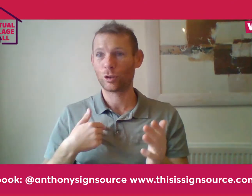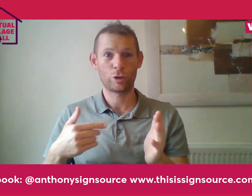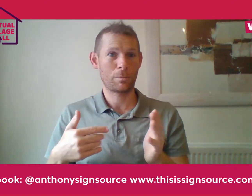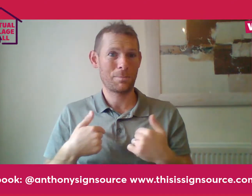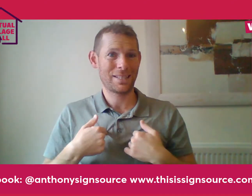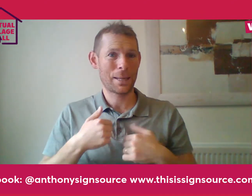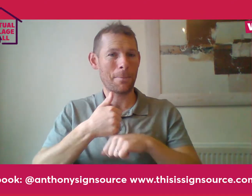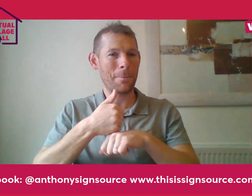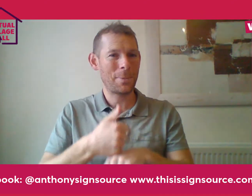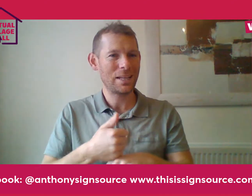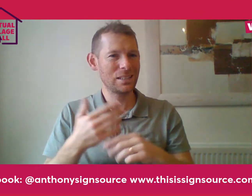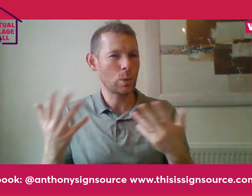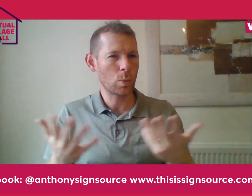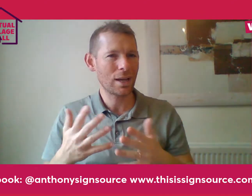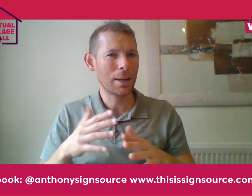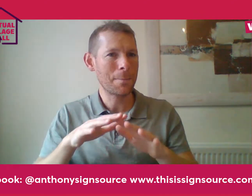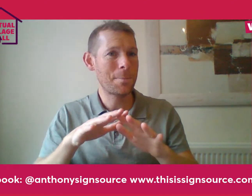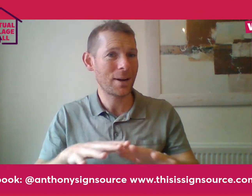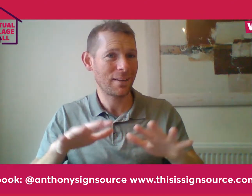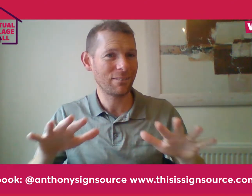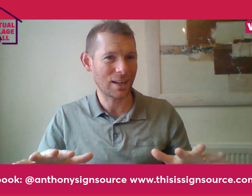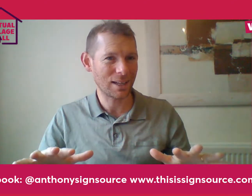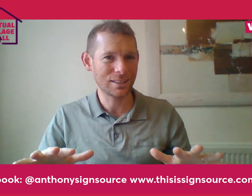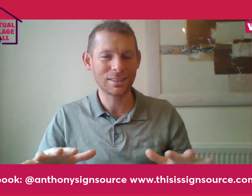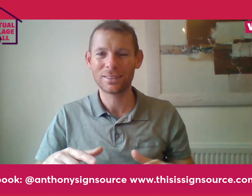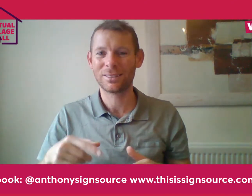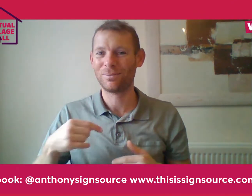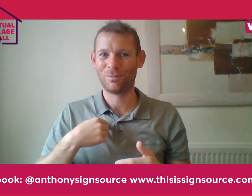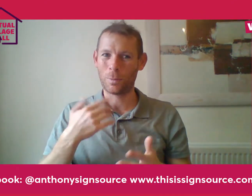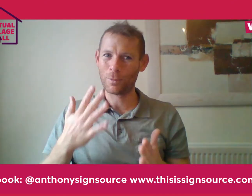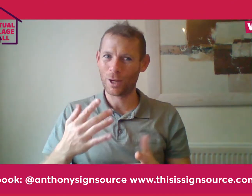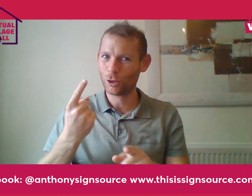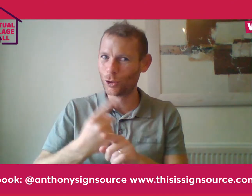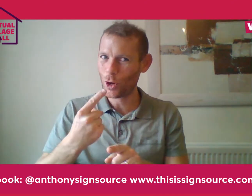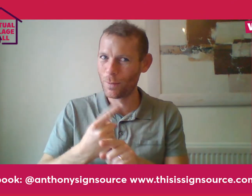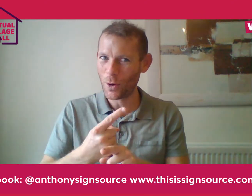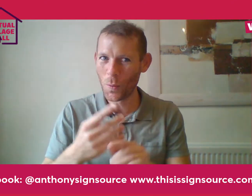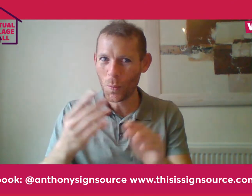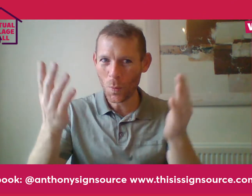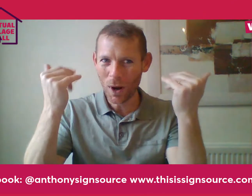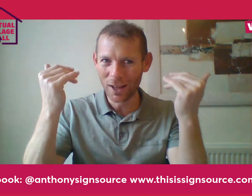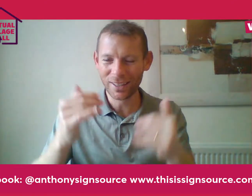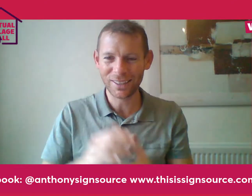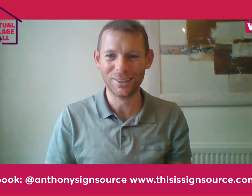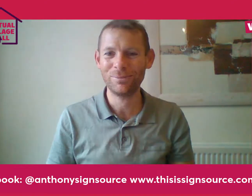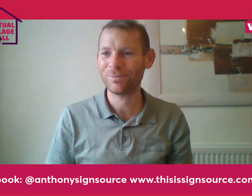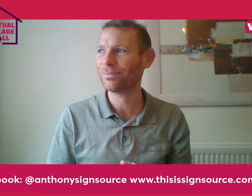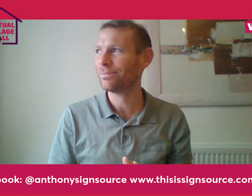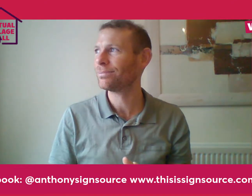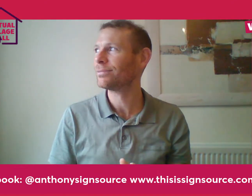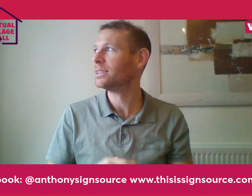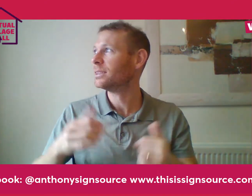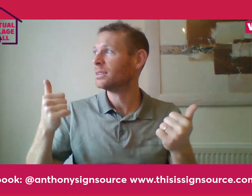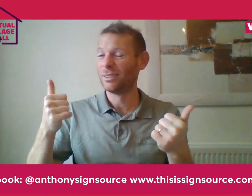you. So I'm based in Belfast, and we always talk about the weather. We must do